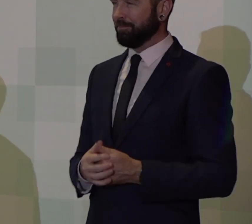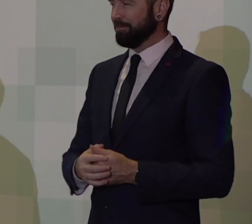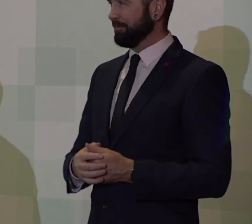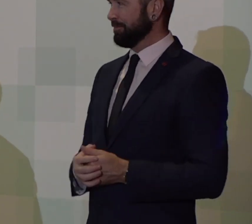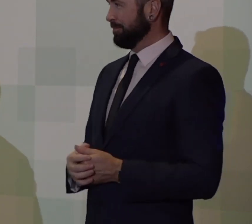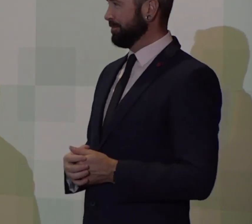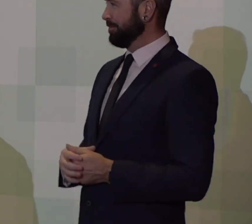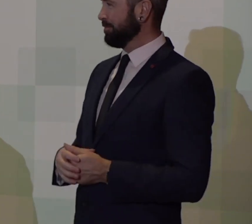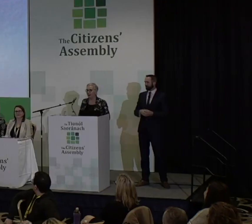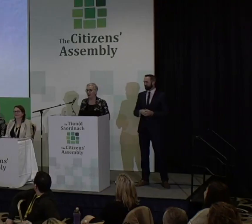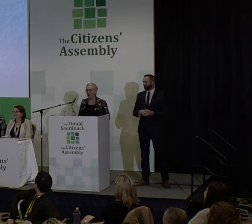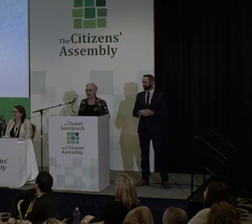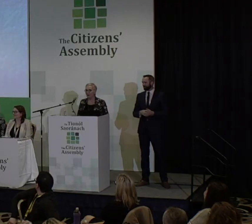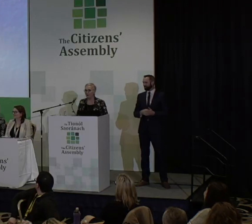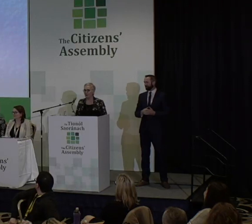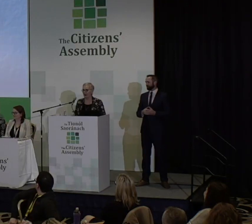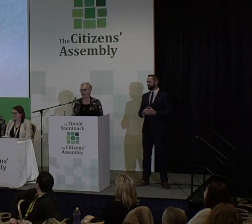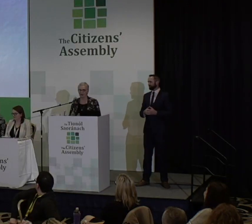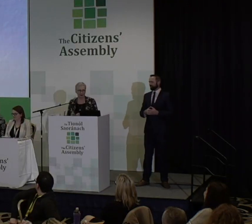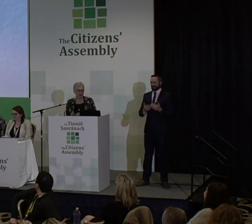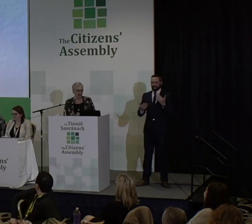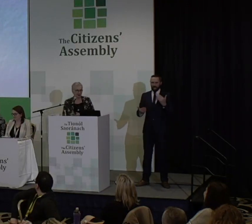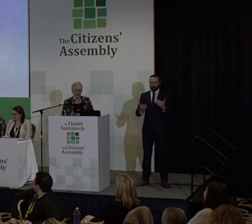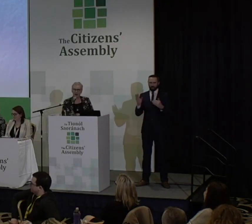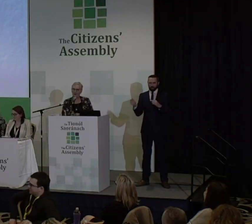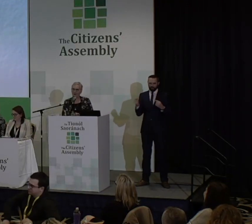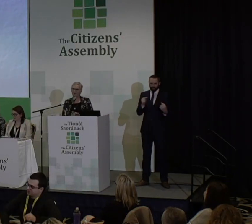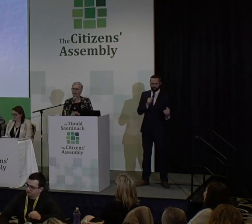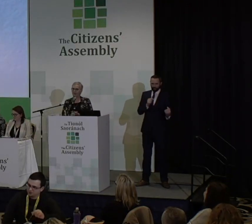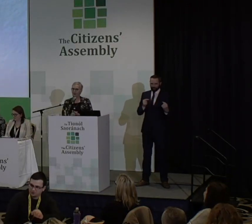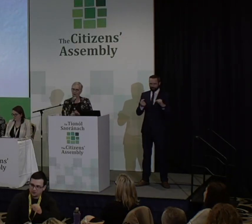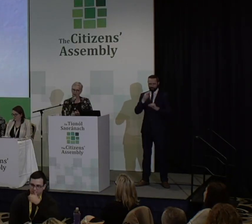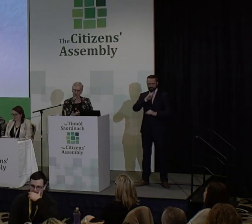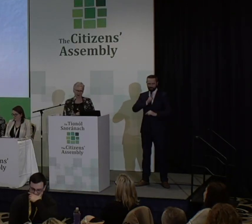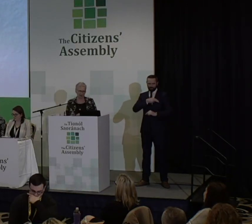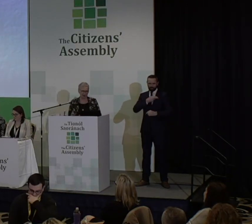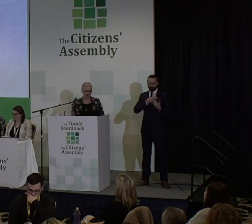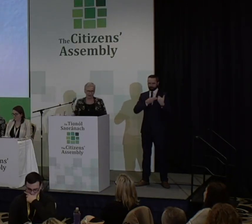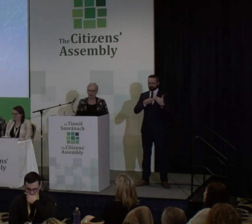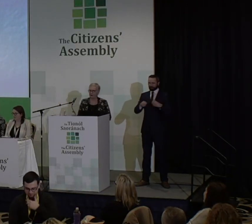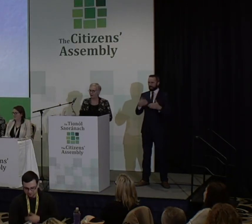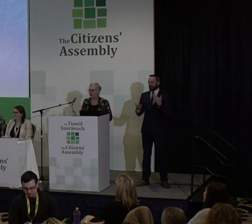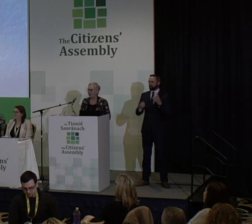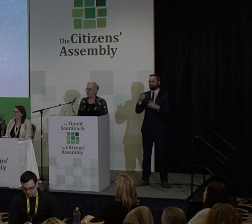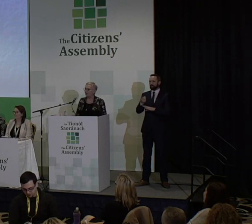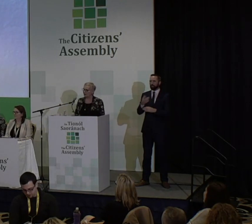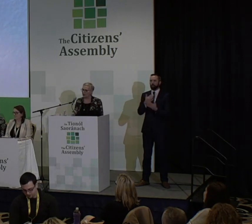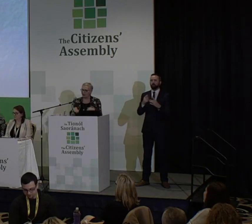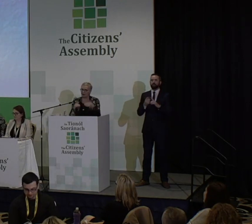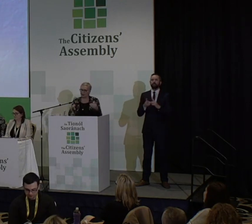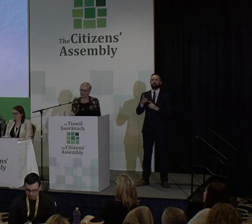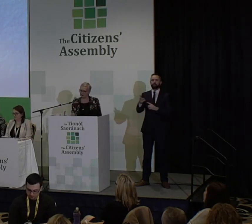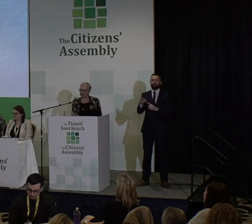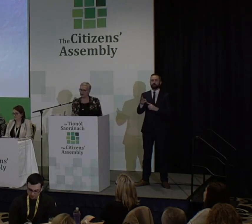So how might one counteract these stereotypes? There's multiple possibilities for doing so. Once